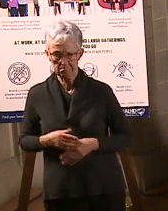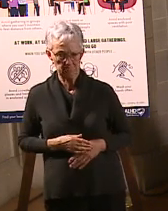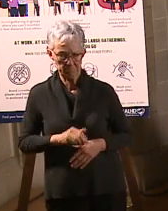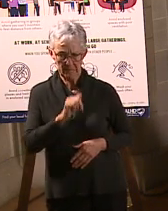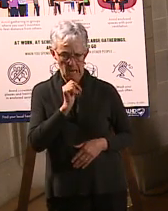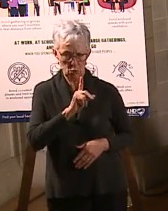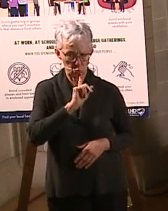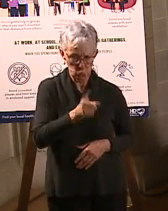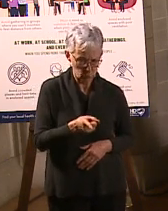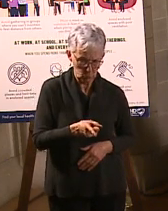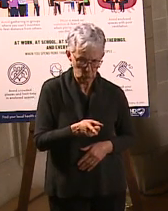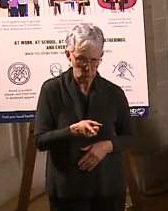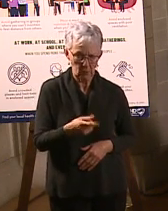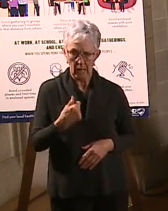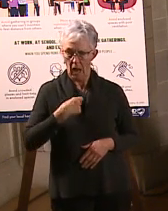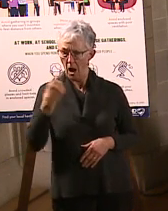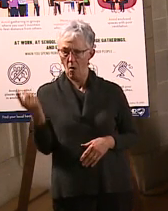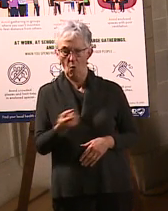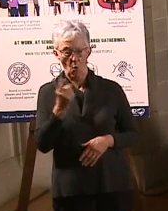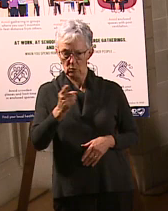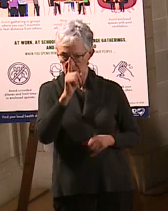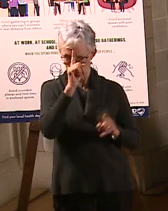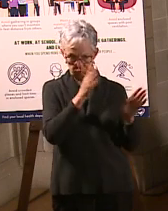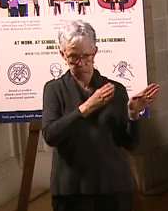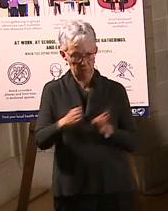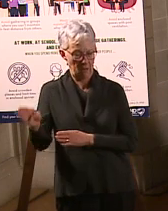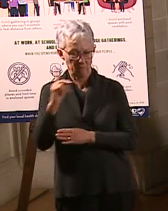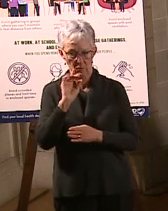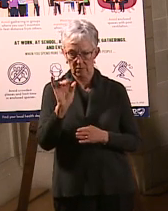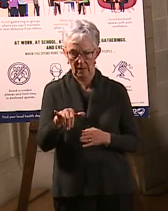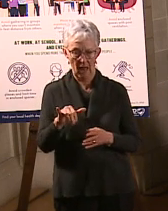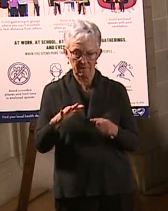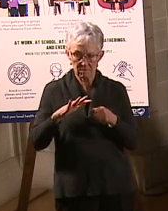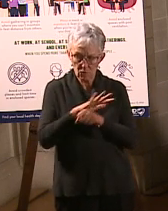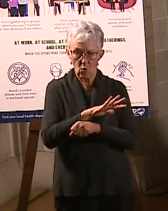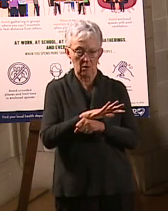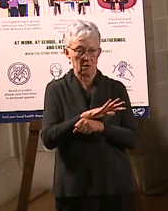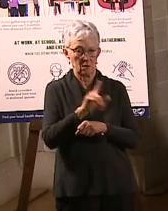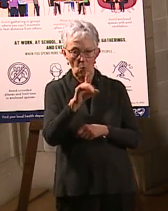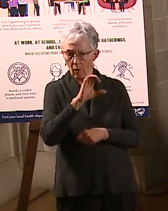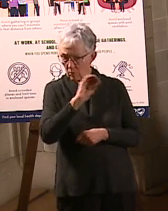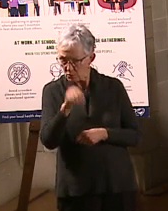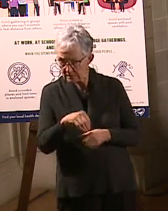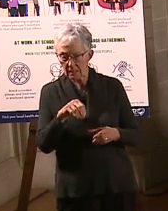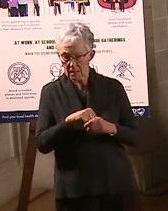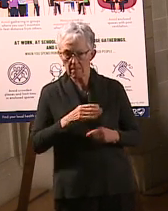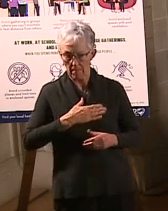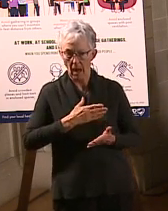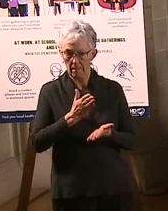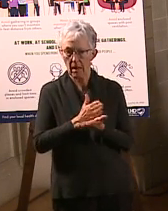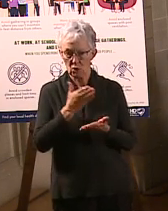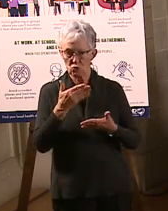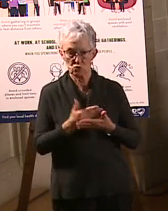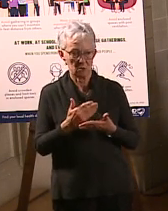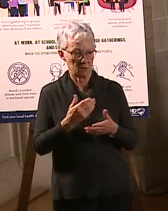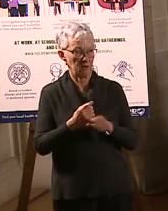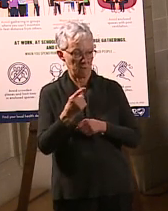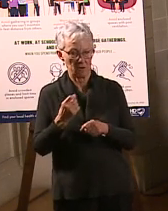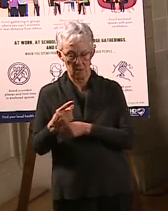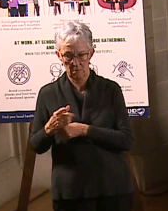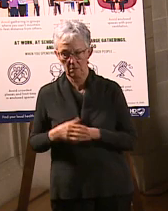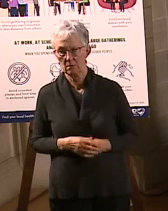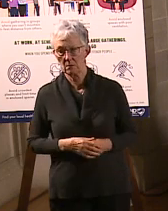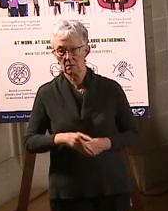formula. I always account for that fully in every one of my budgets. That money is all there. And as I mentioned, in addition, if there are people wanting